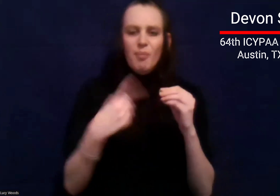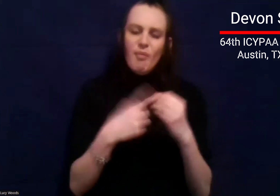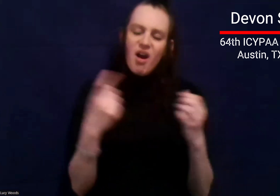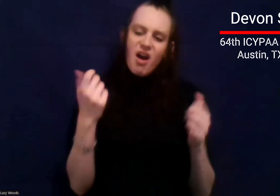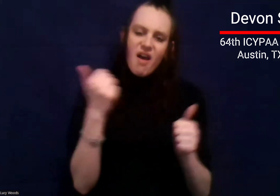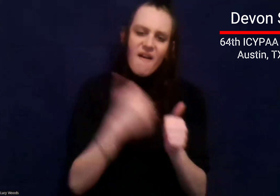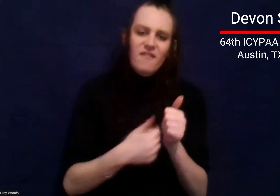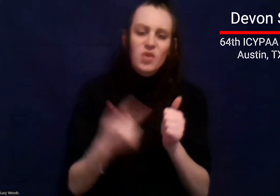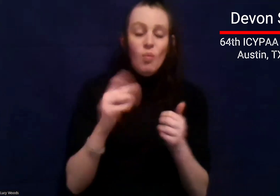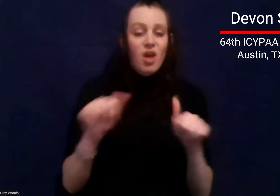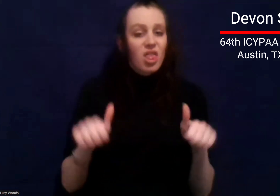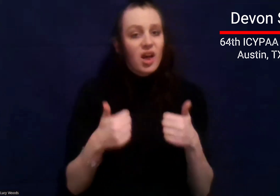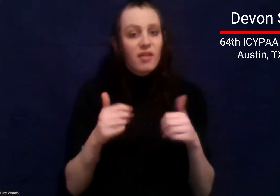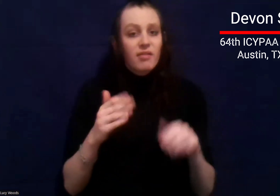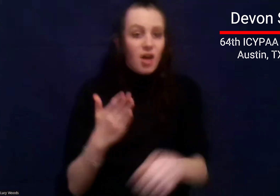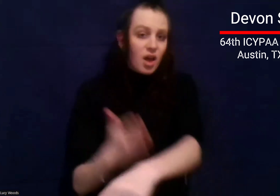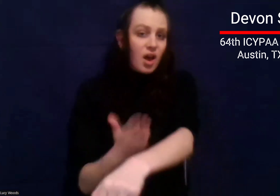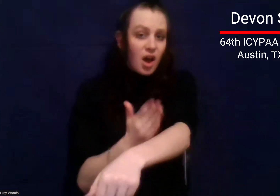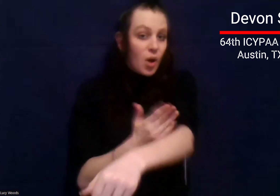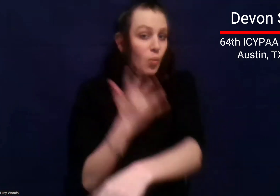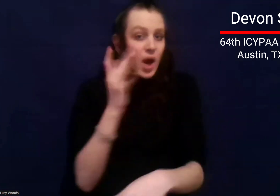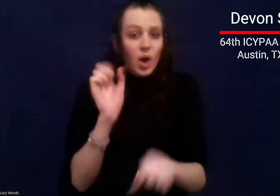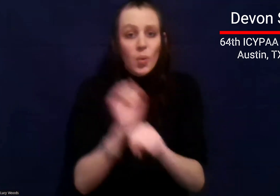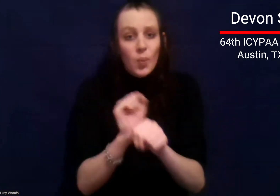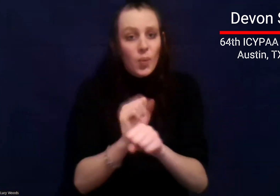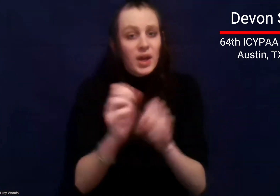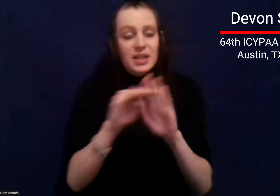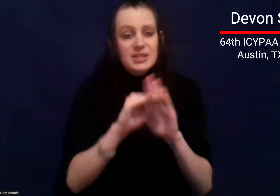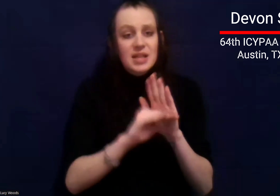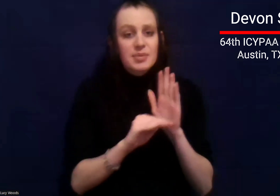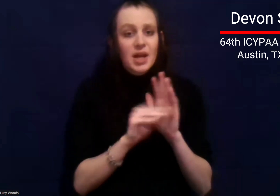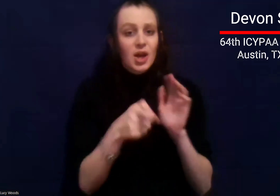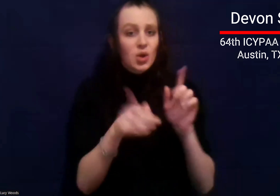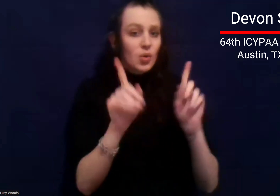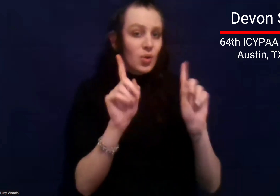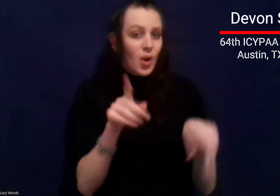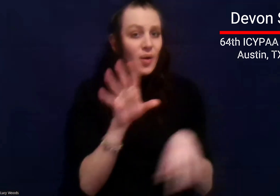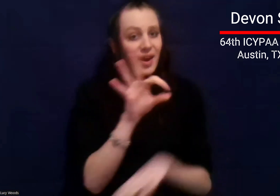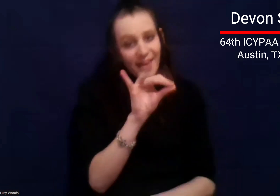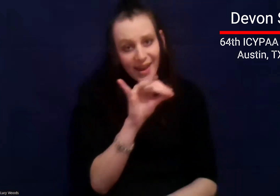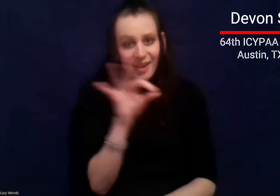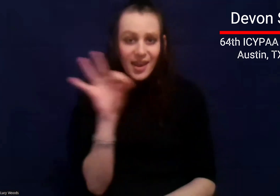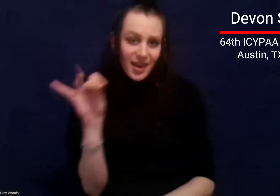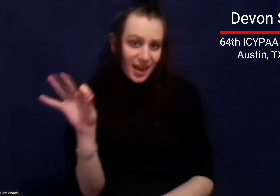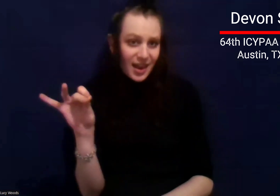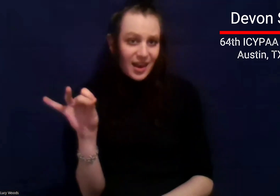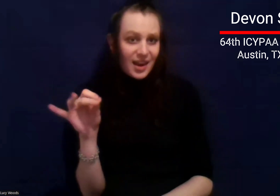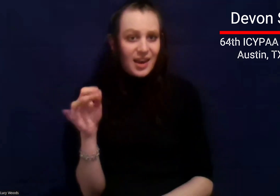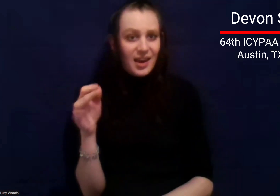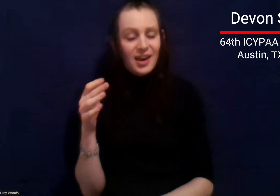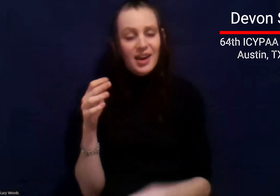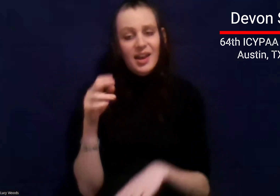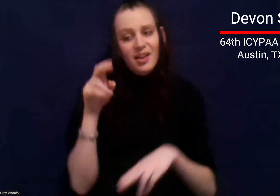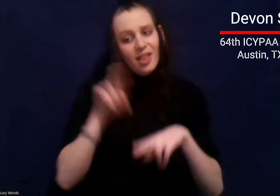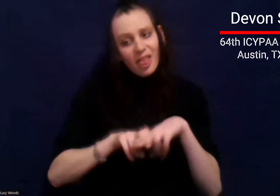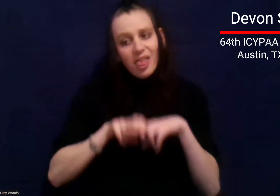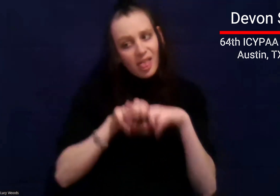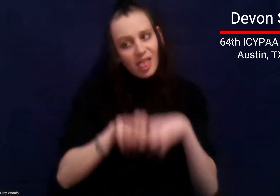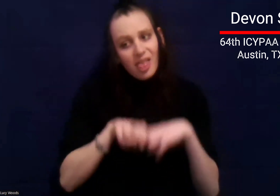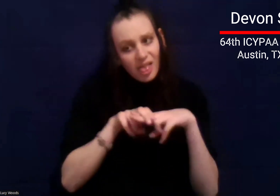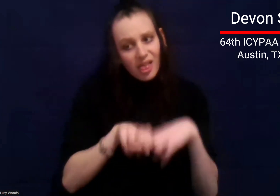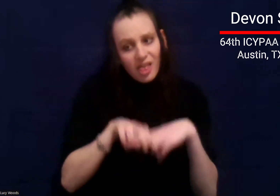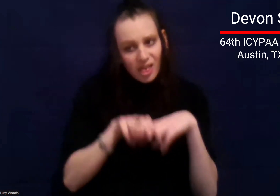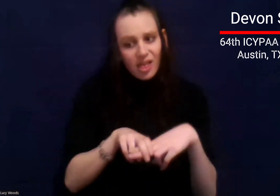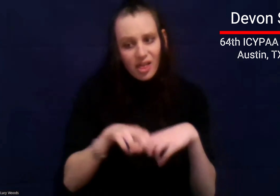is getting better because they're working the 12 steps, and you're just going to 90 meetings in 90 fucking days and just gripping the chair because you haven't taken